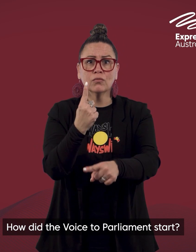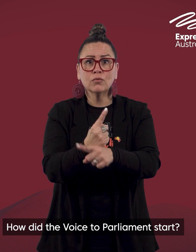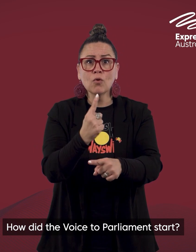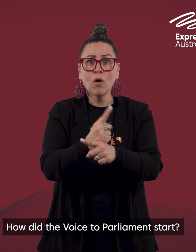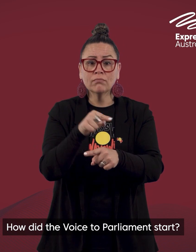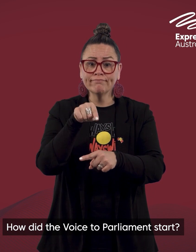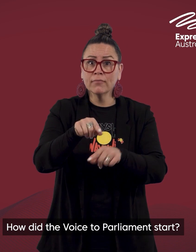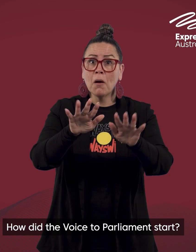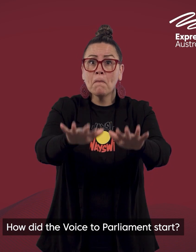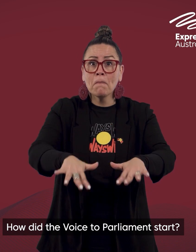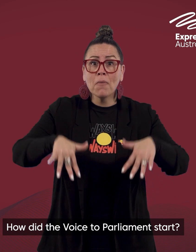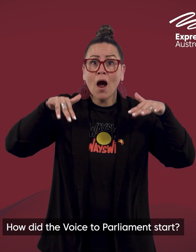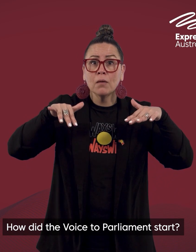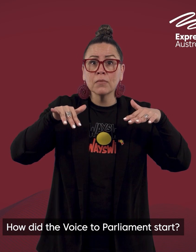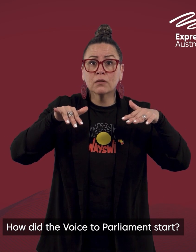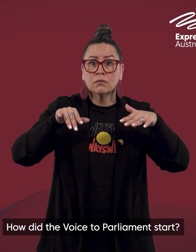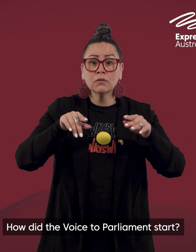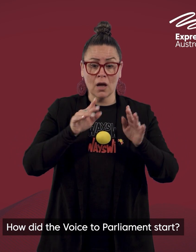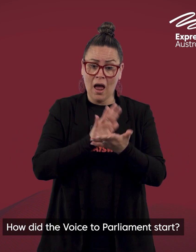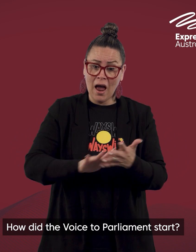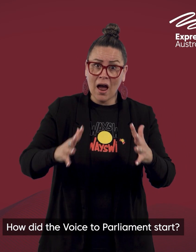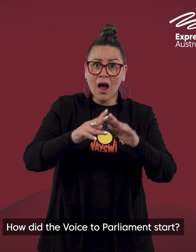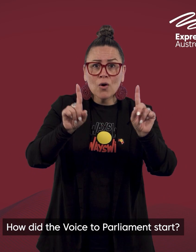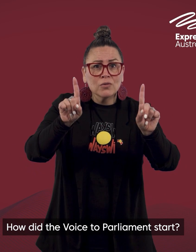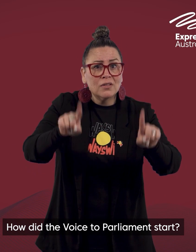How did the Voice to Parliament start?